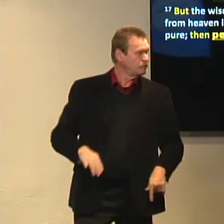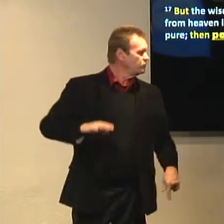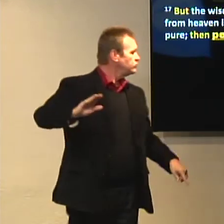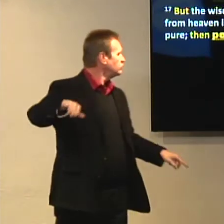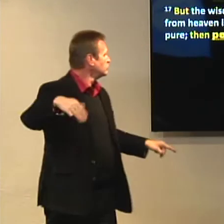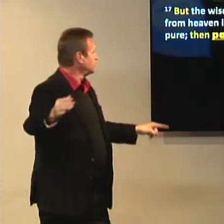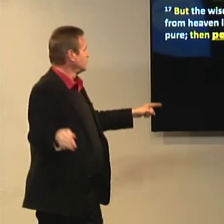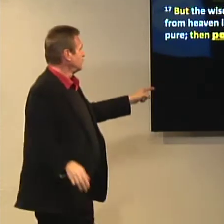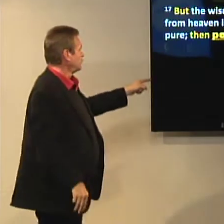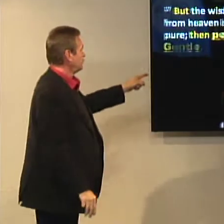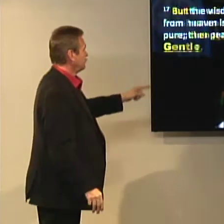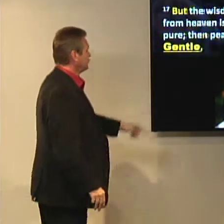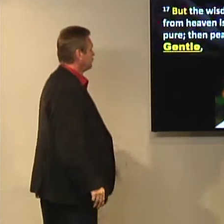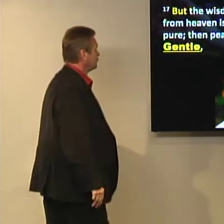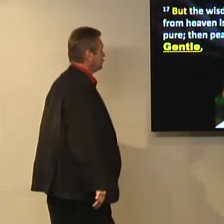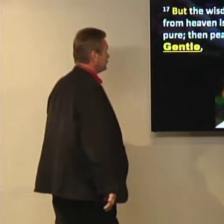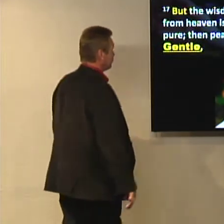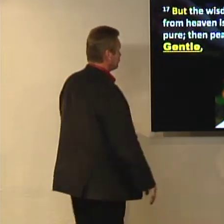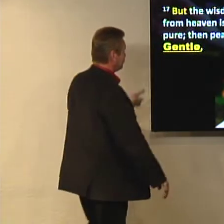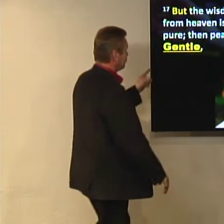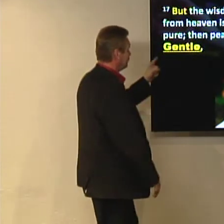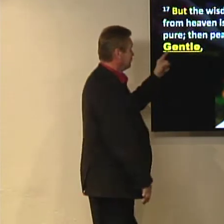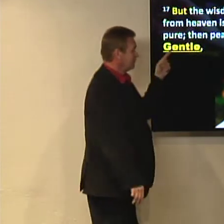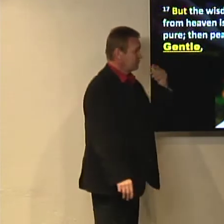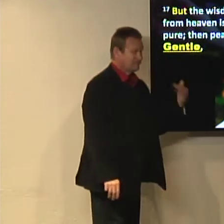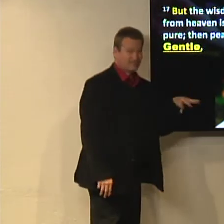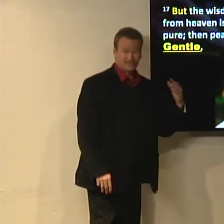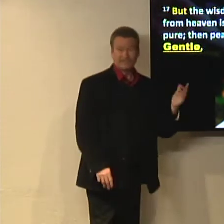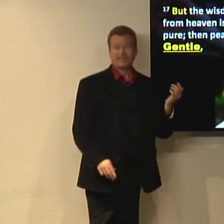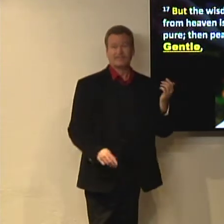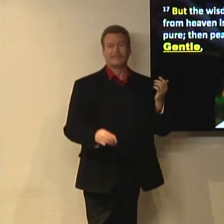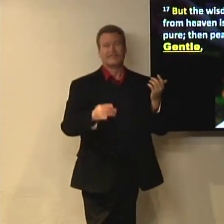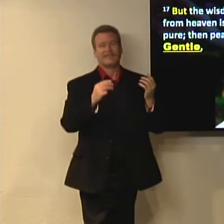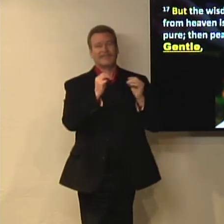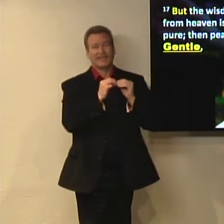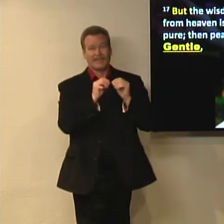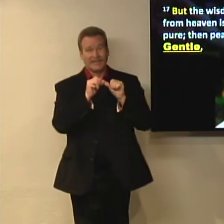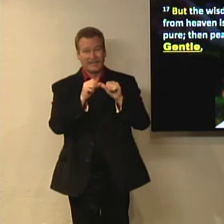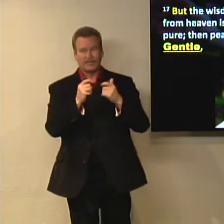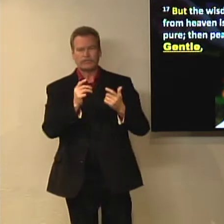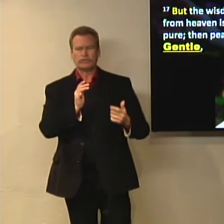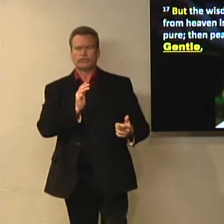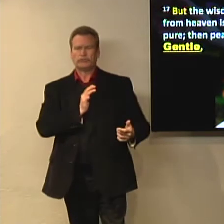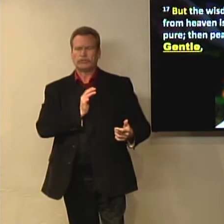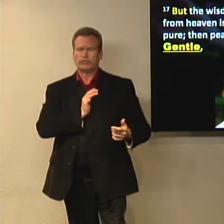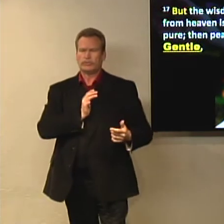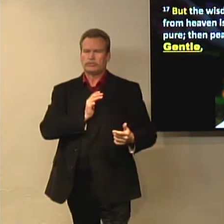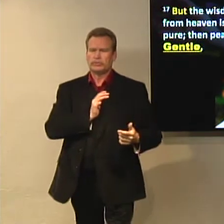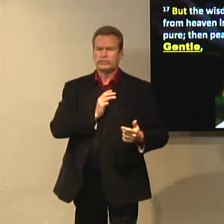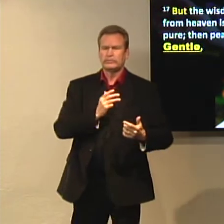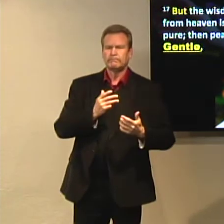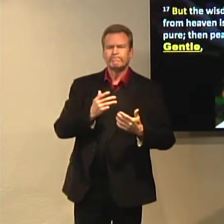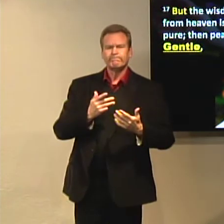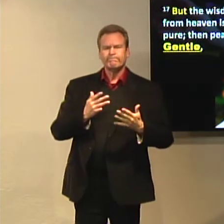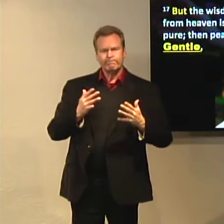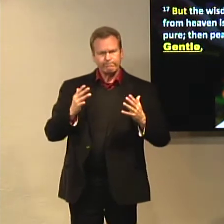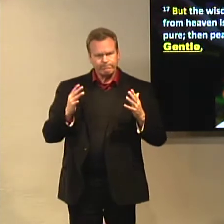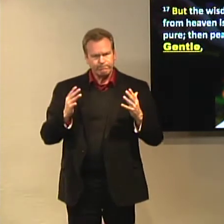Because when you find true wisdom, then you will find peace. And then it goes on to say that peace is gentle.